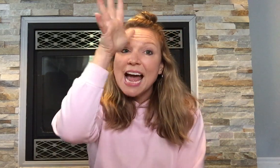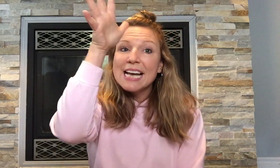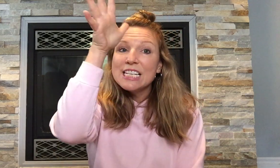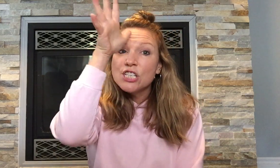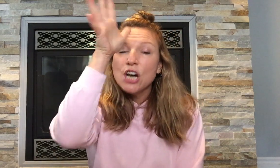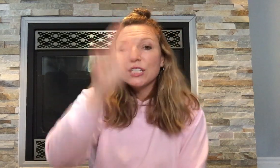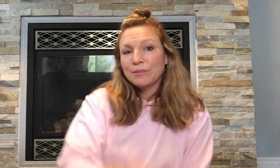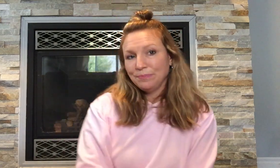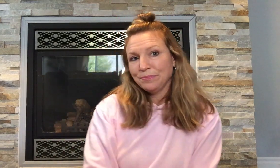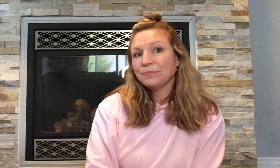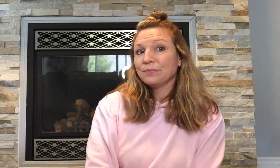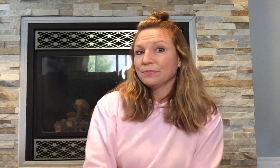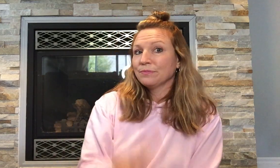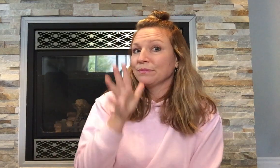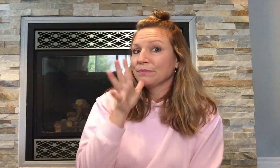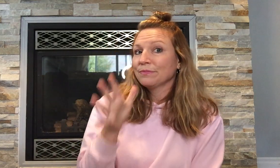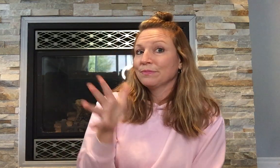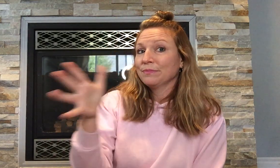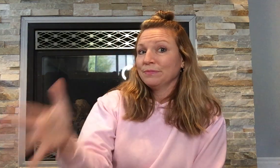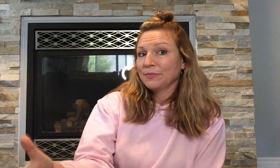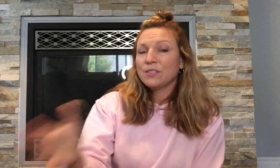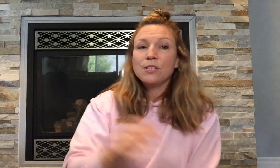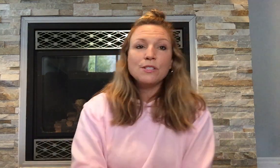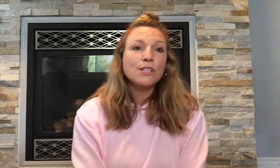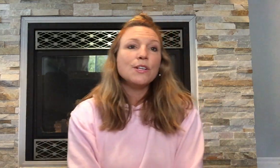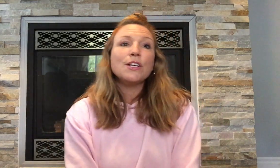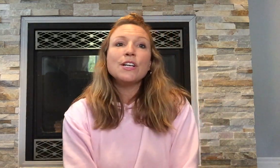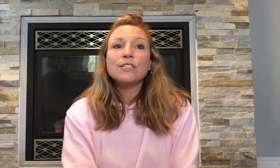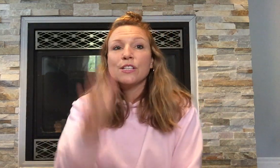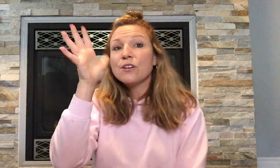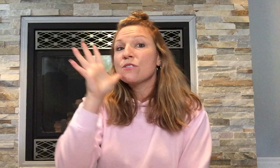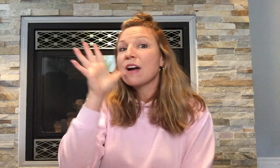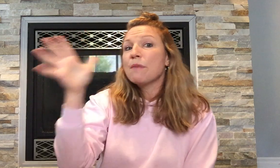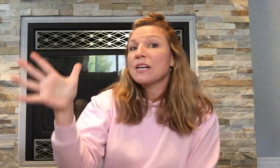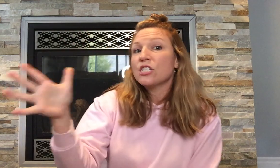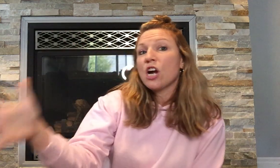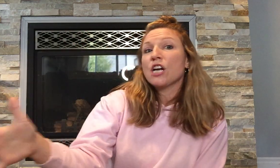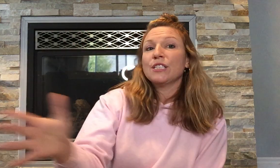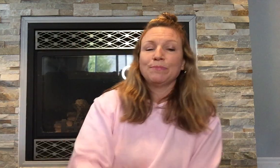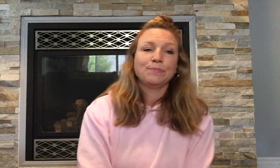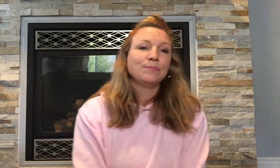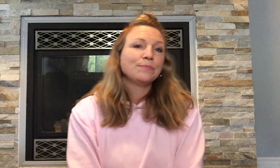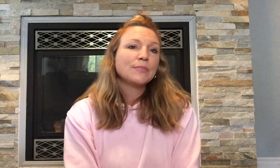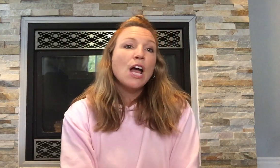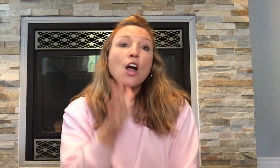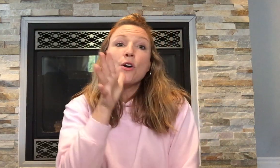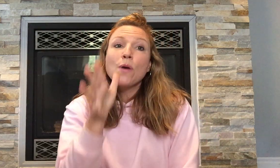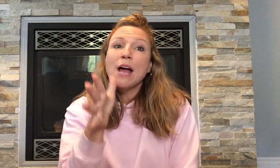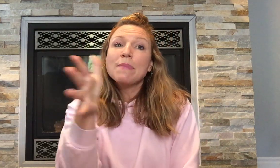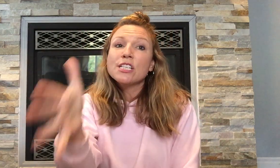daddy shark. Grandma shark, grandma shark, grandma